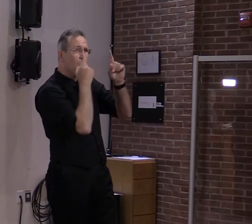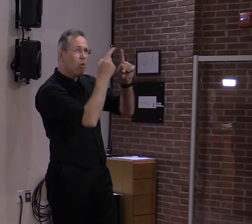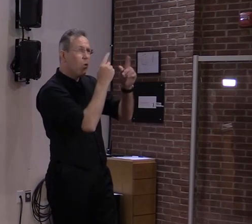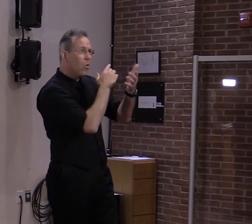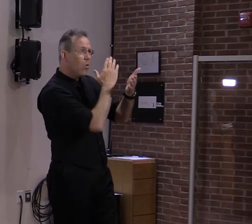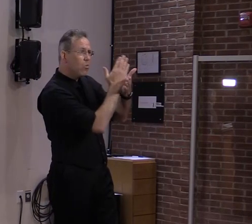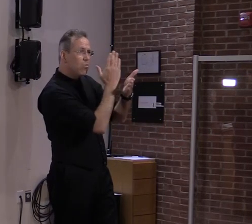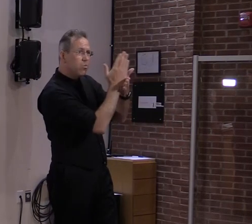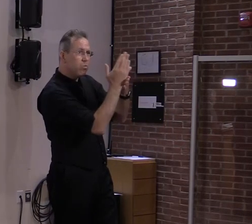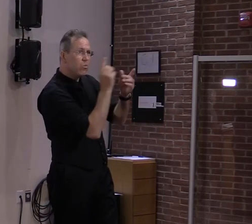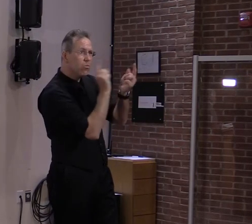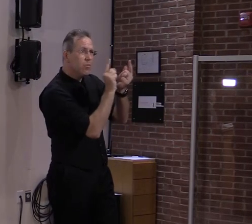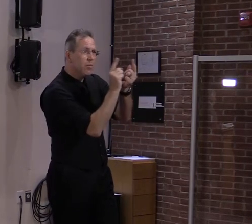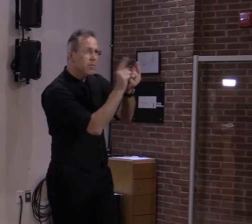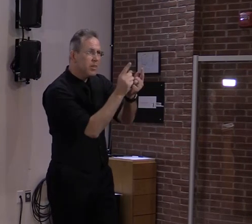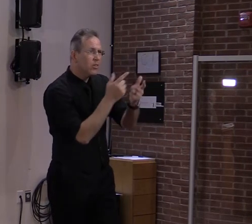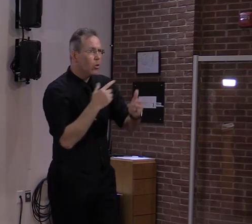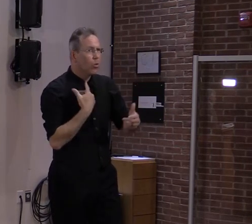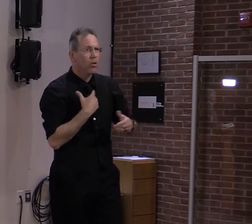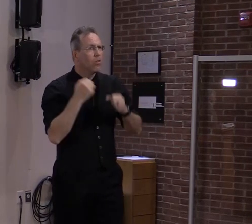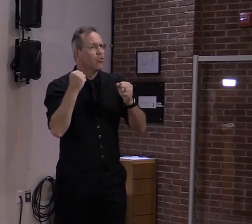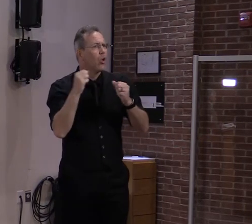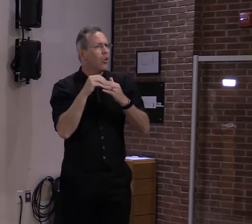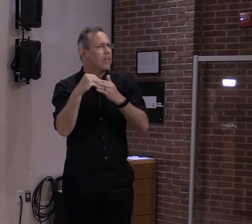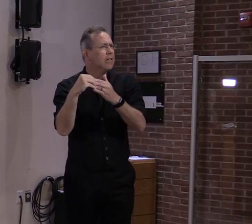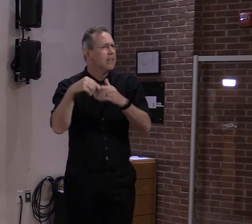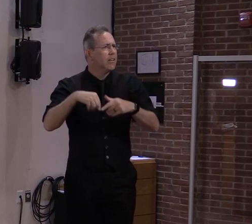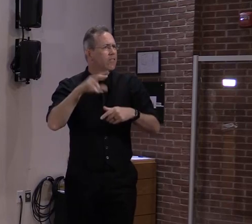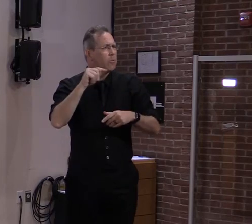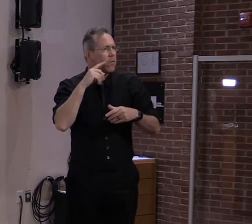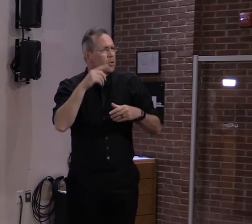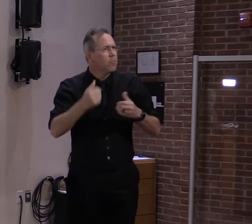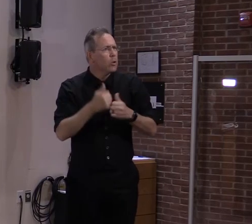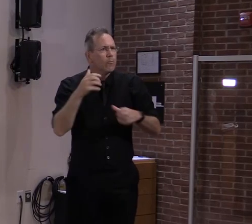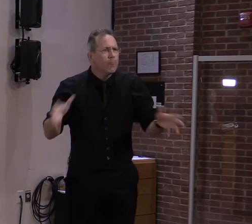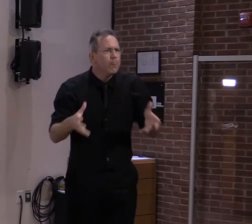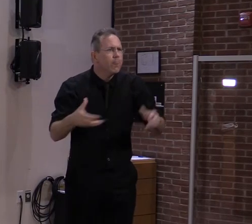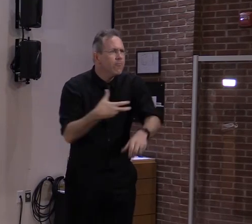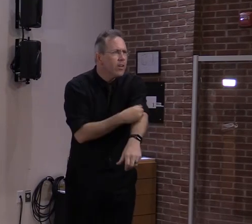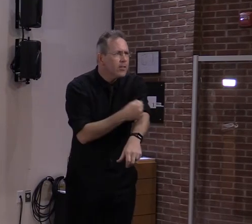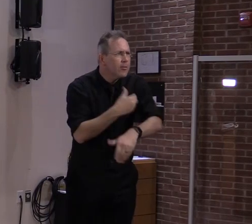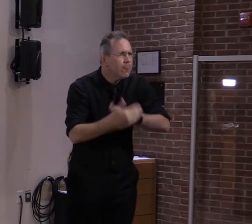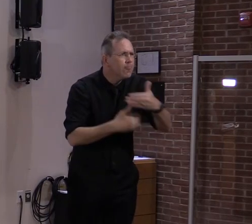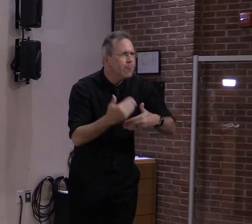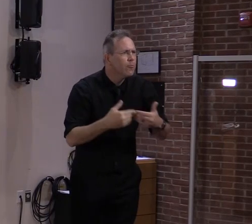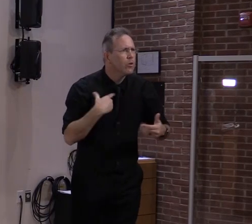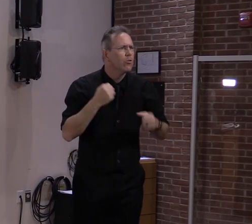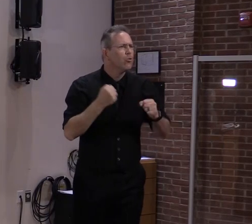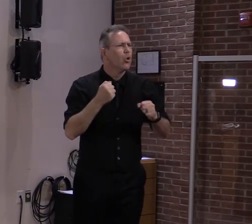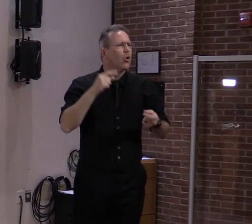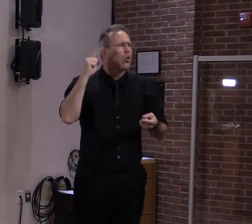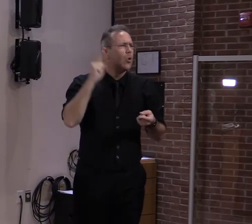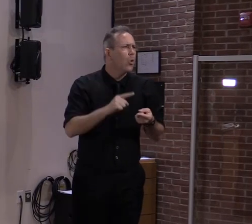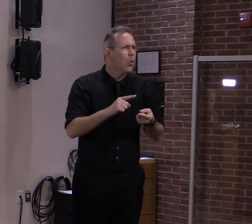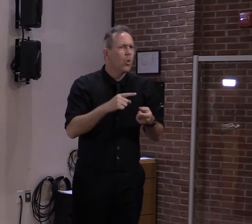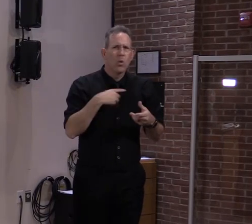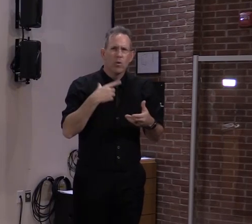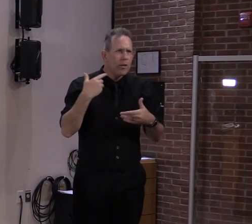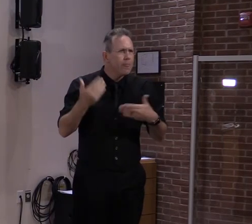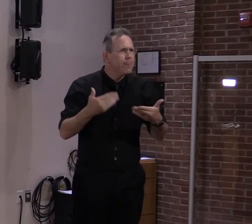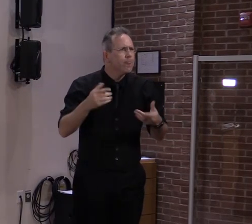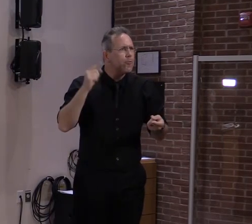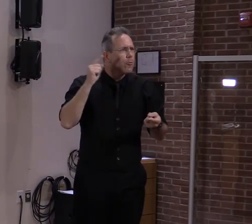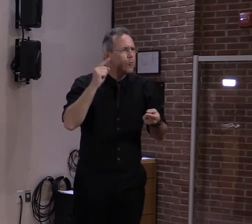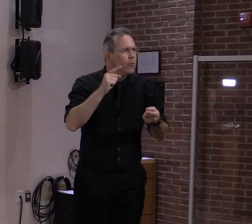levels, really moderate to strong demand coming down until the 18 to 29 year olds,